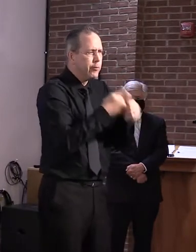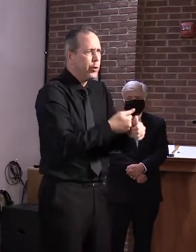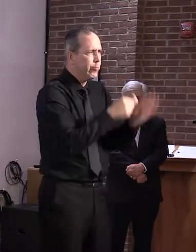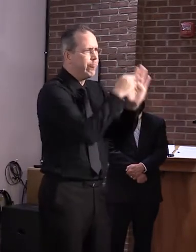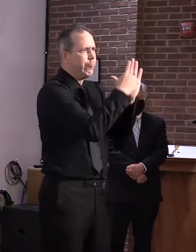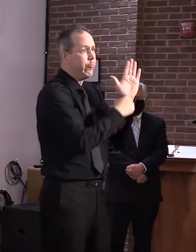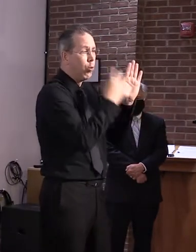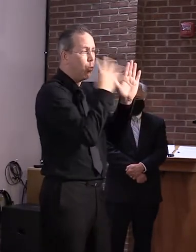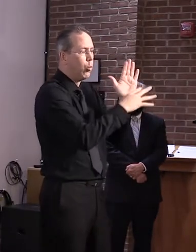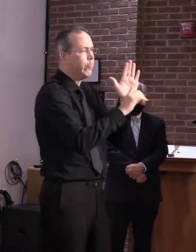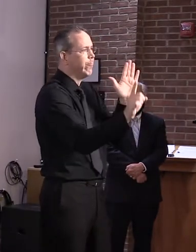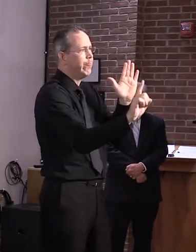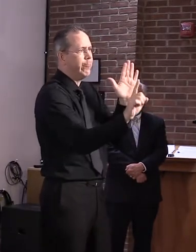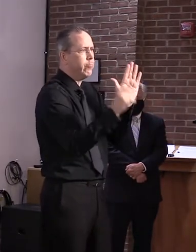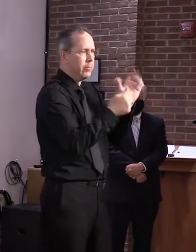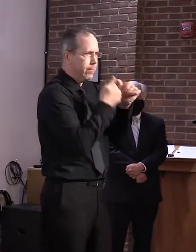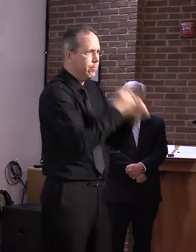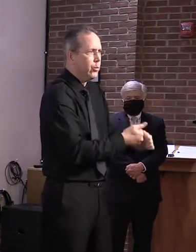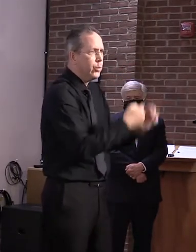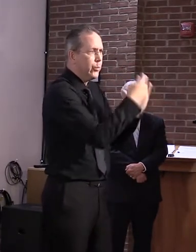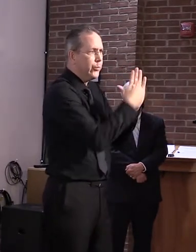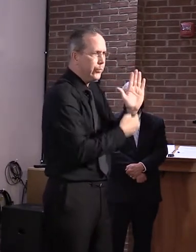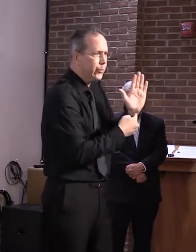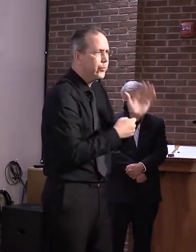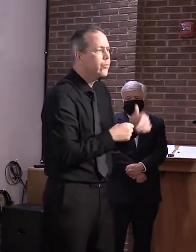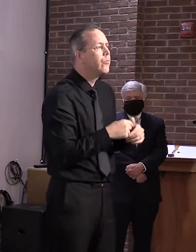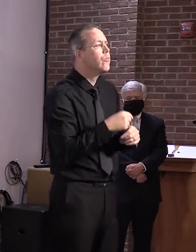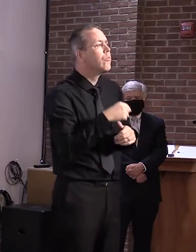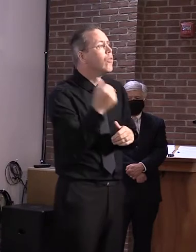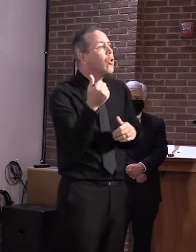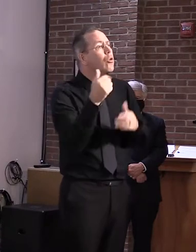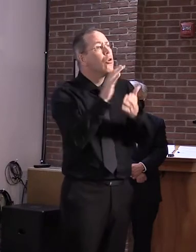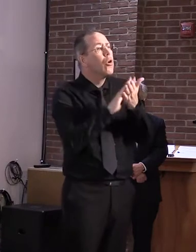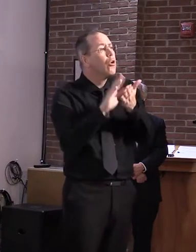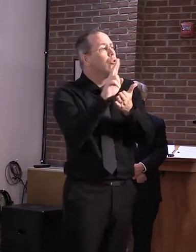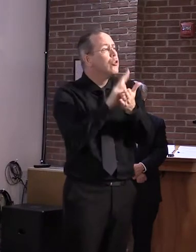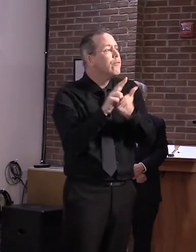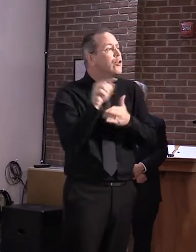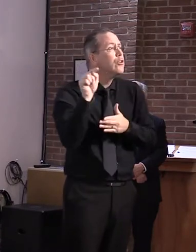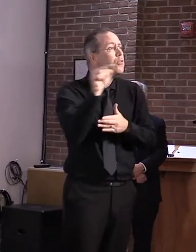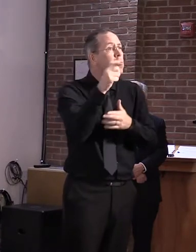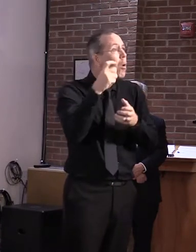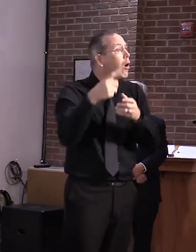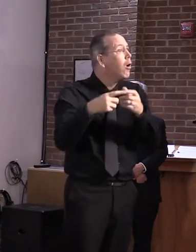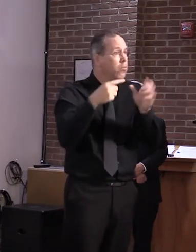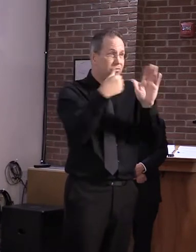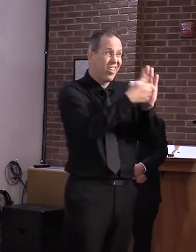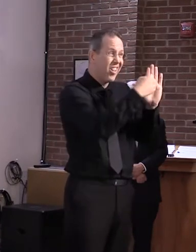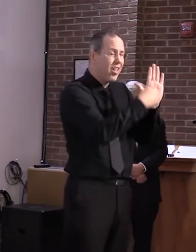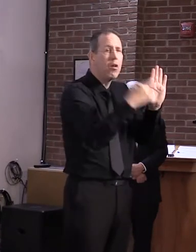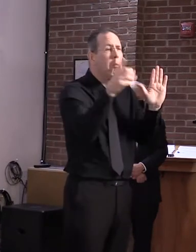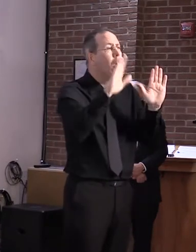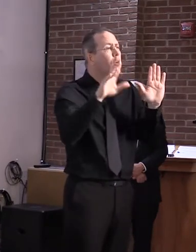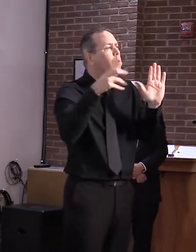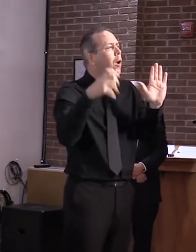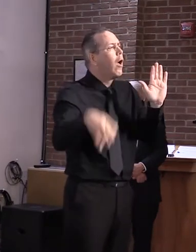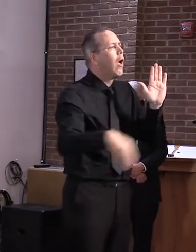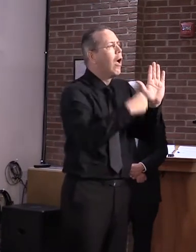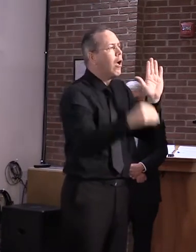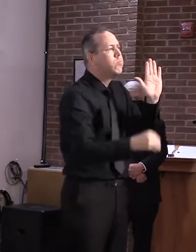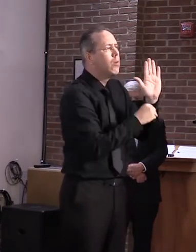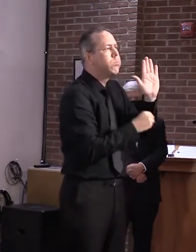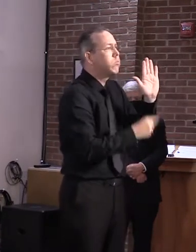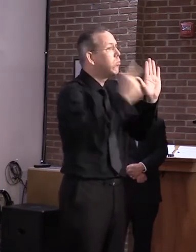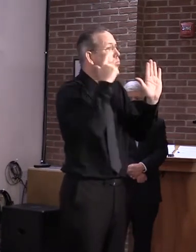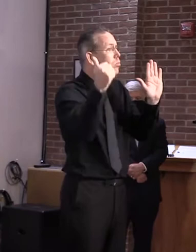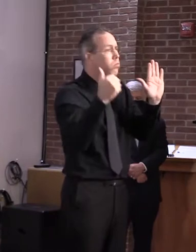these are a requirement. This is the minimum mandatory that we all will follow. The guidance has three